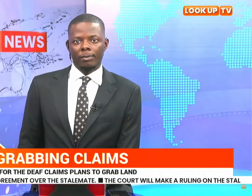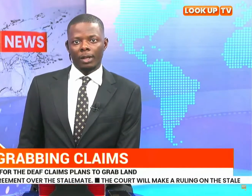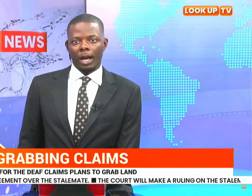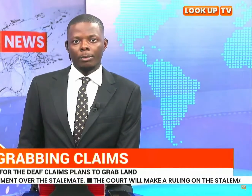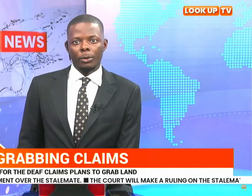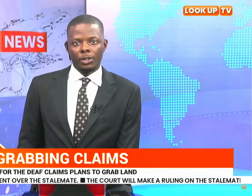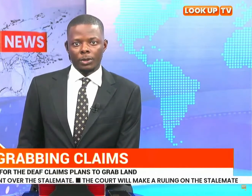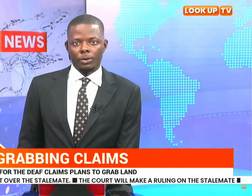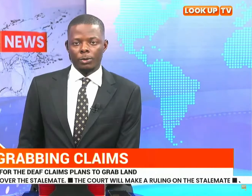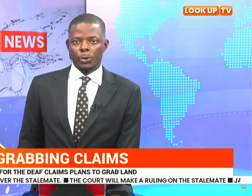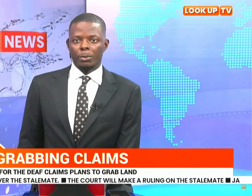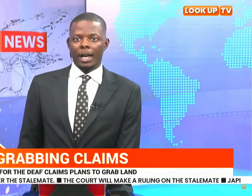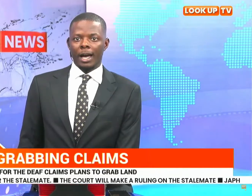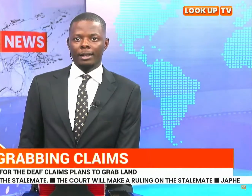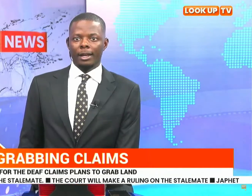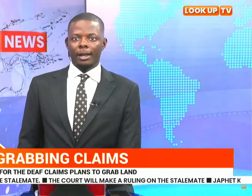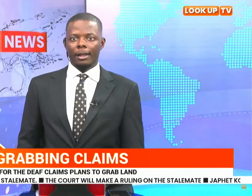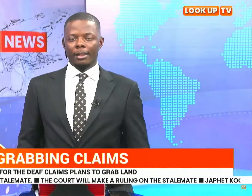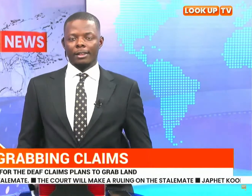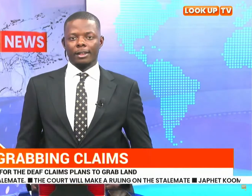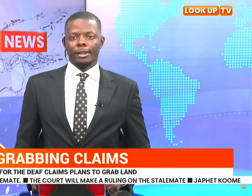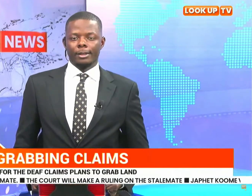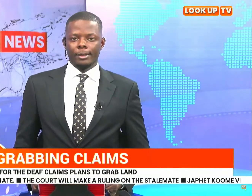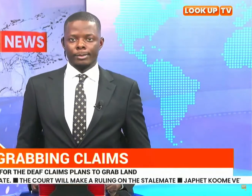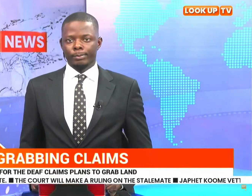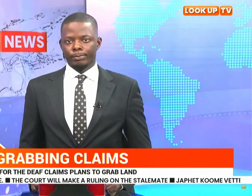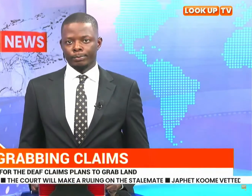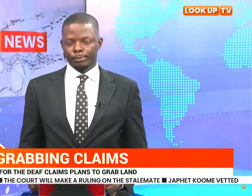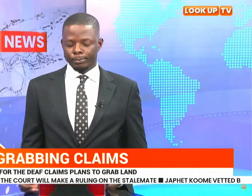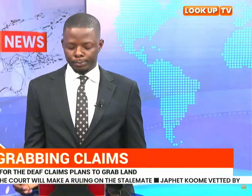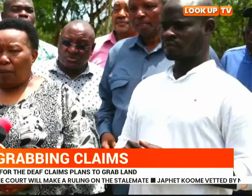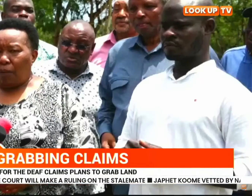arrest and prosecute those behind the heinous act.